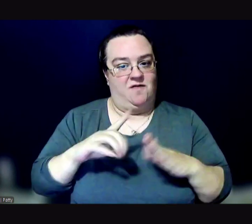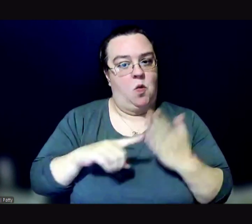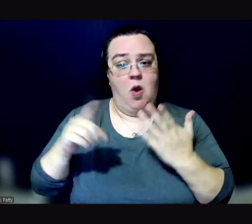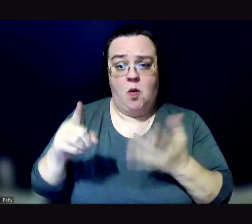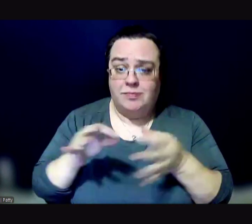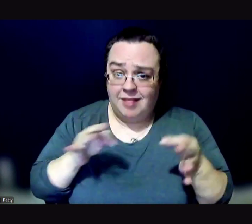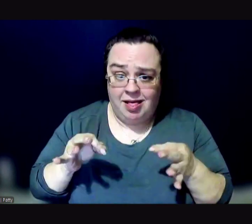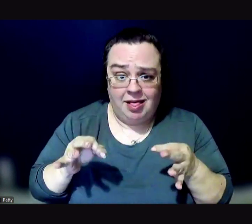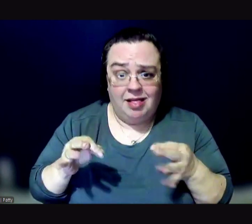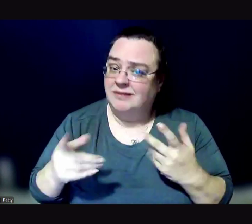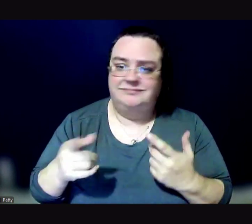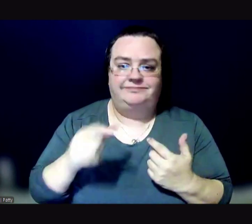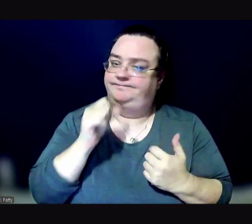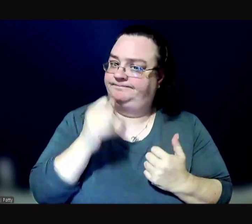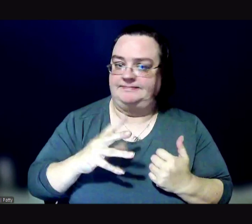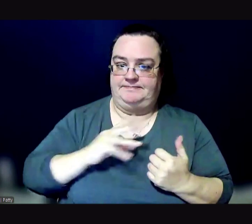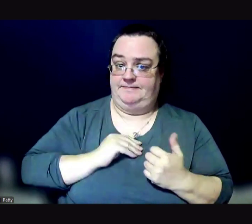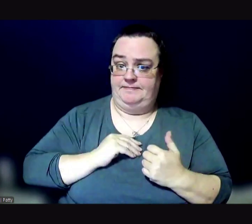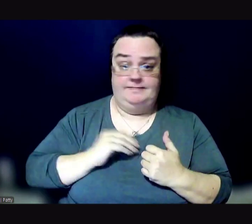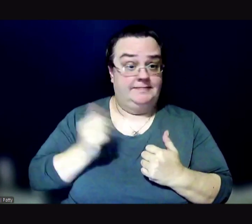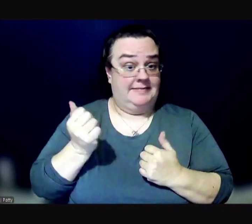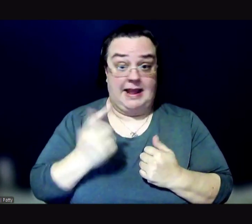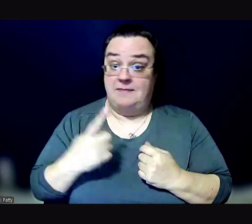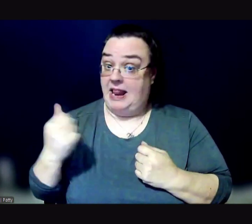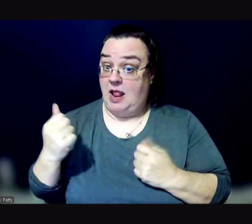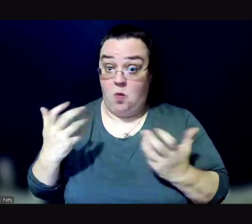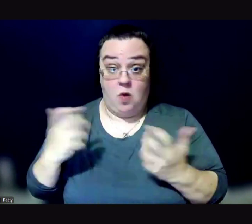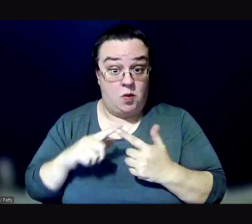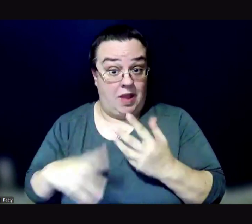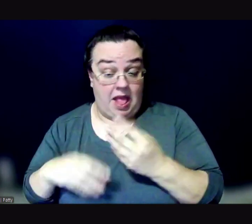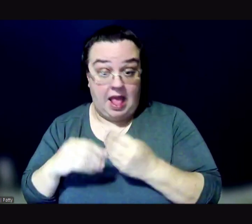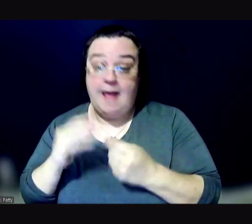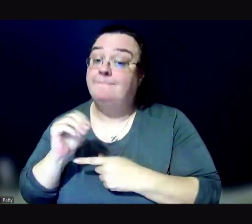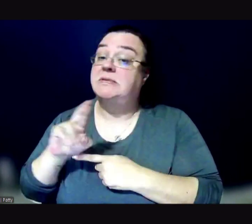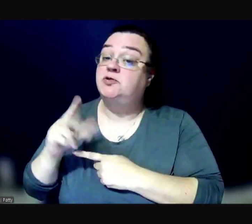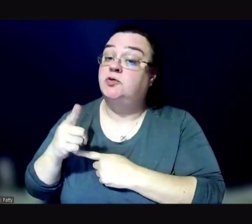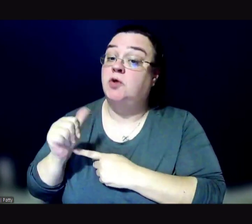unacceptable. Does anyone else want to say anything? Mr. Garces.